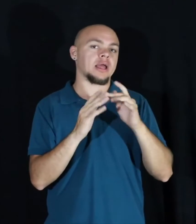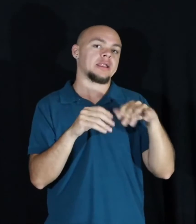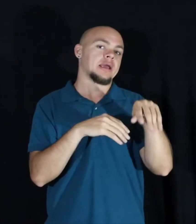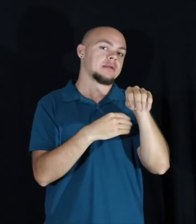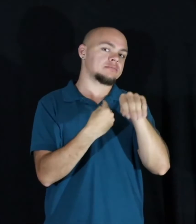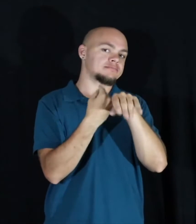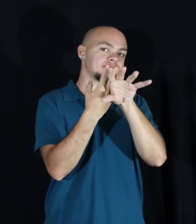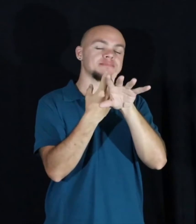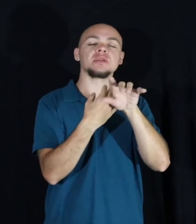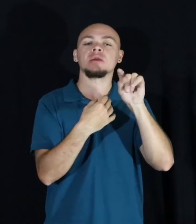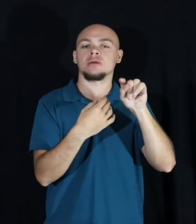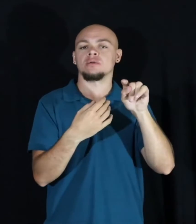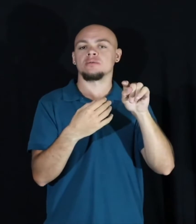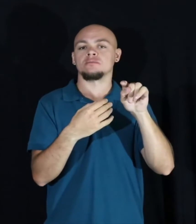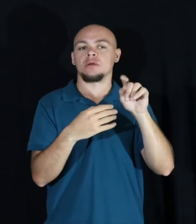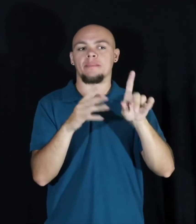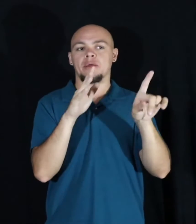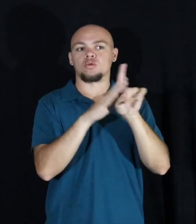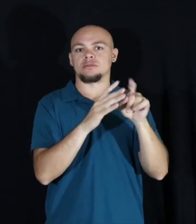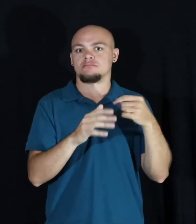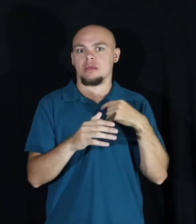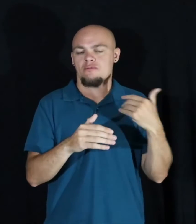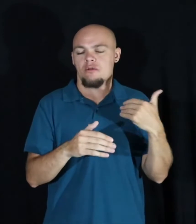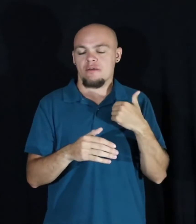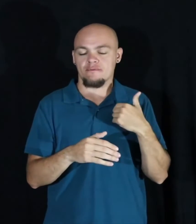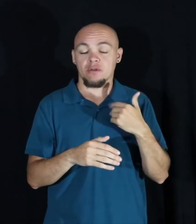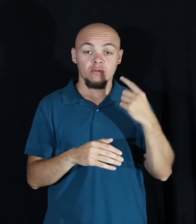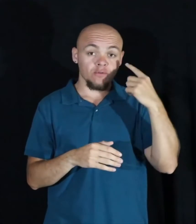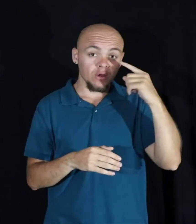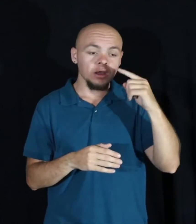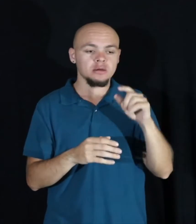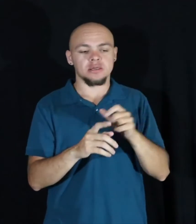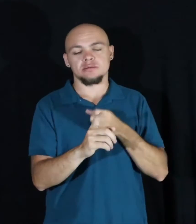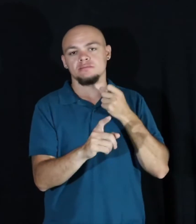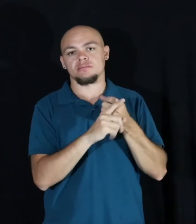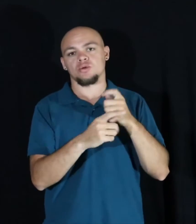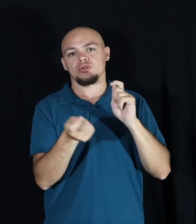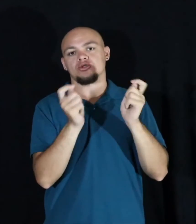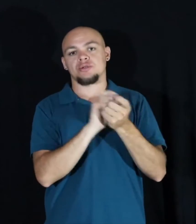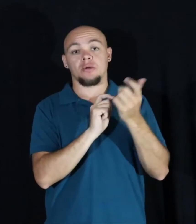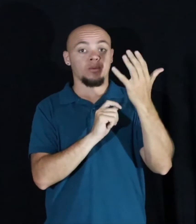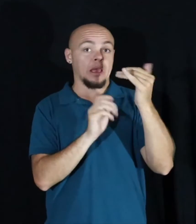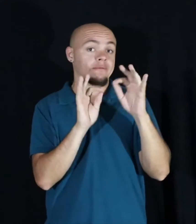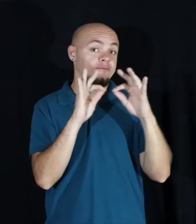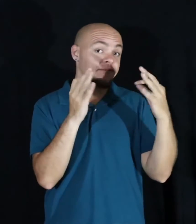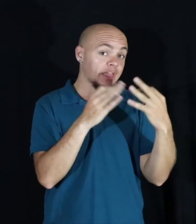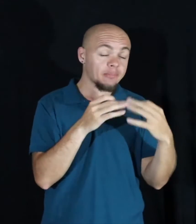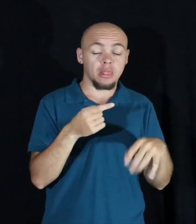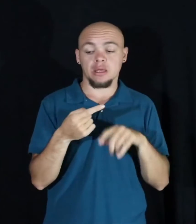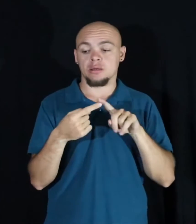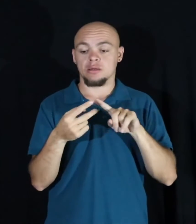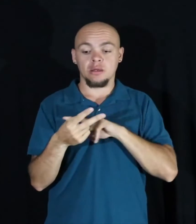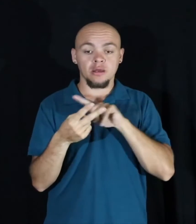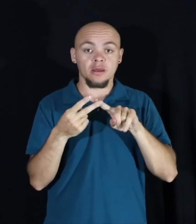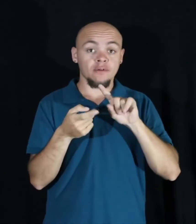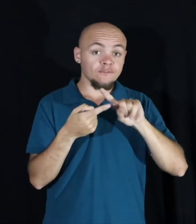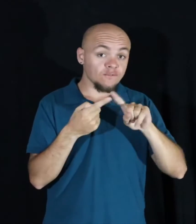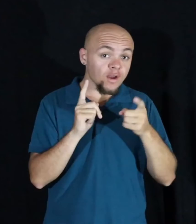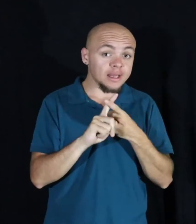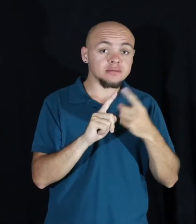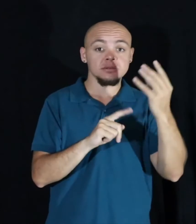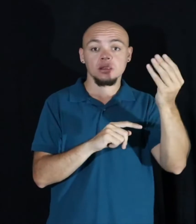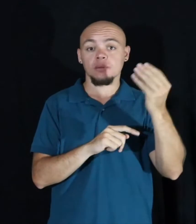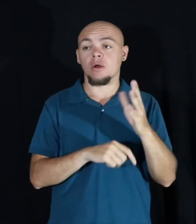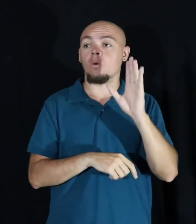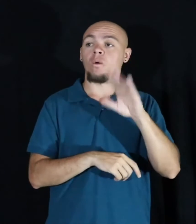medical expertise. And I know it's made a difference because I had countless family members and friends come to me and tell me that